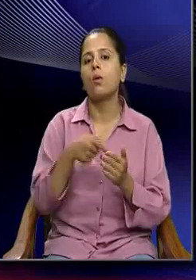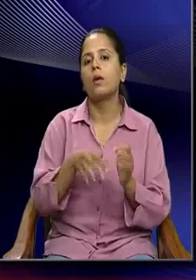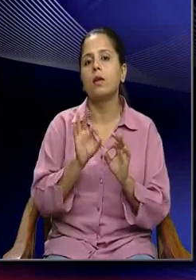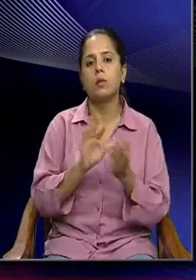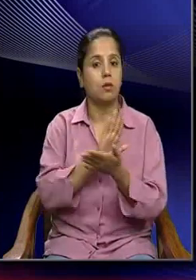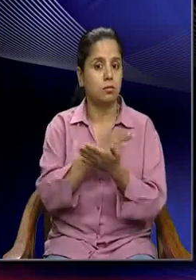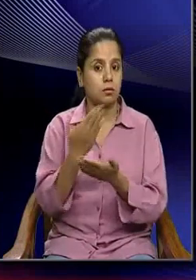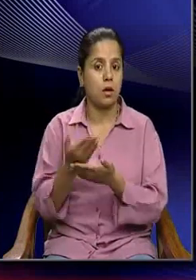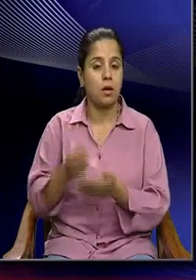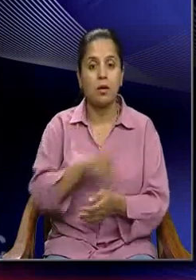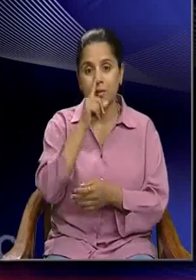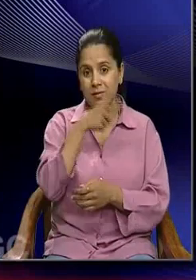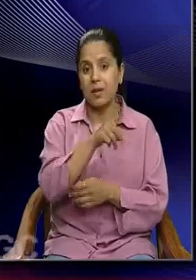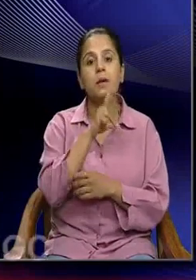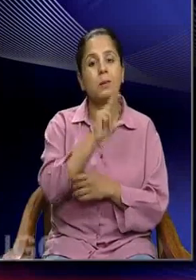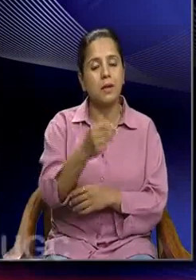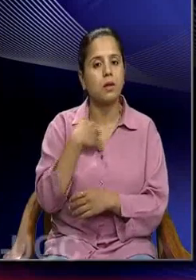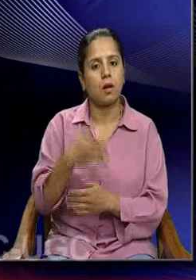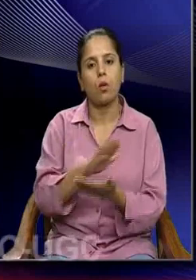my lectures in sign language.